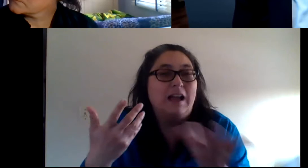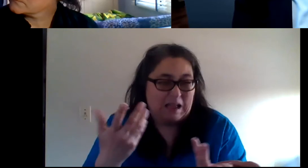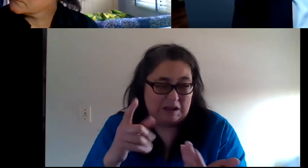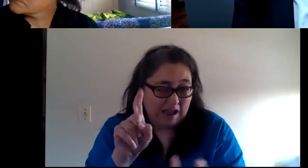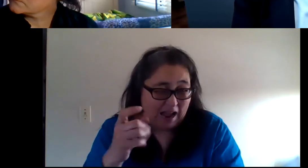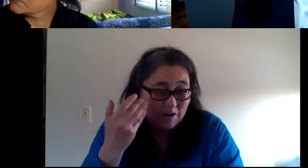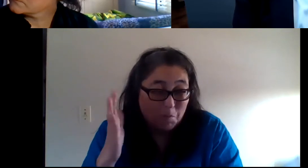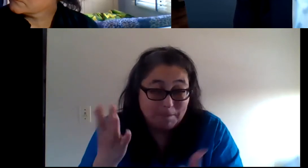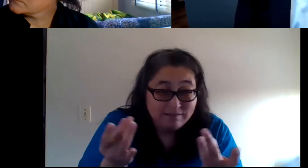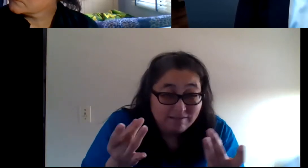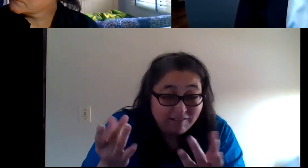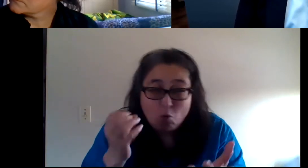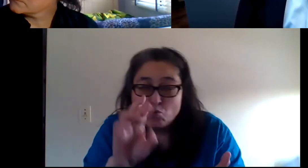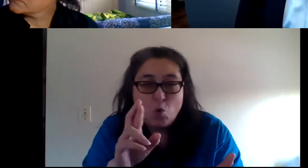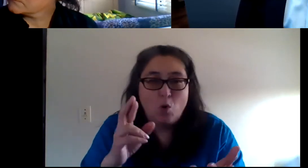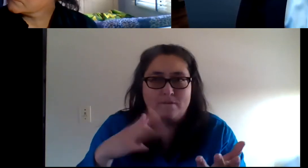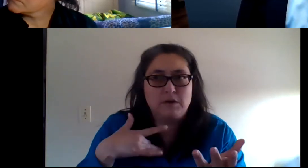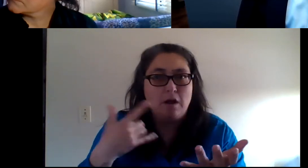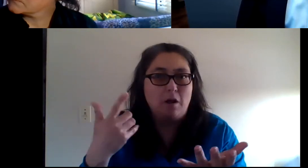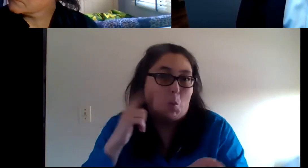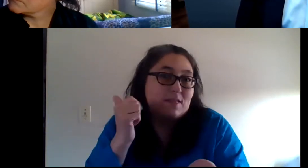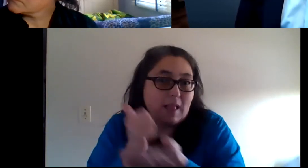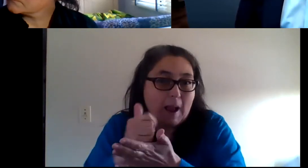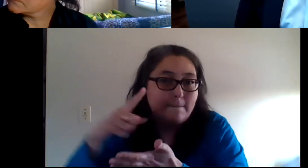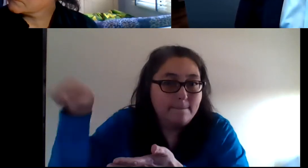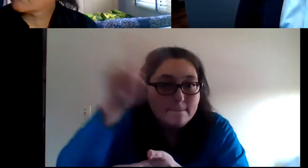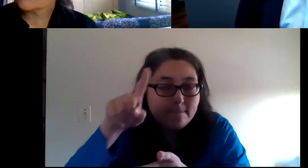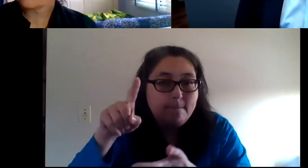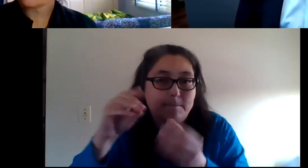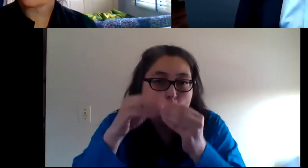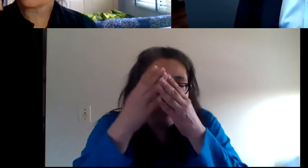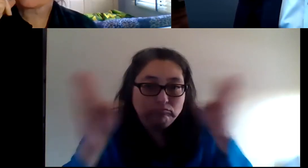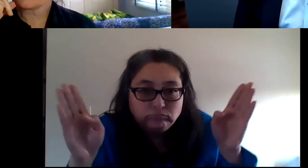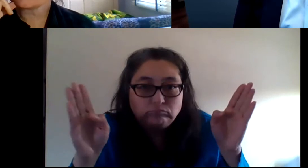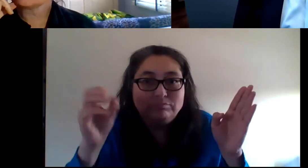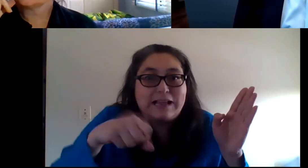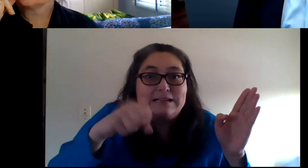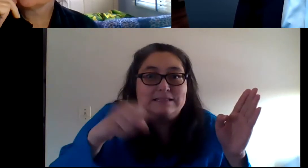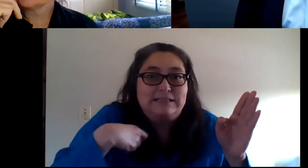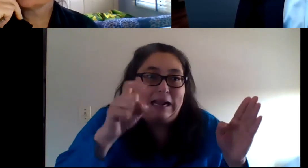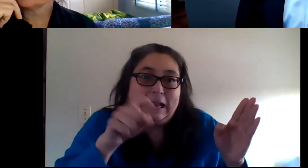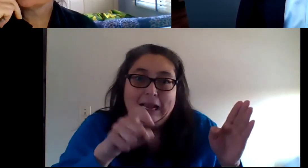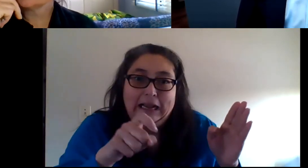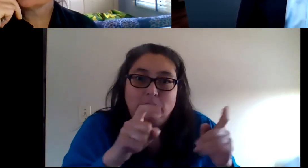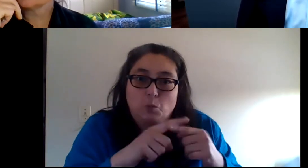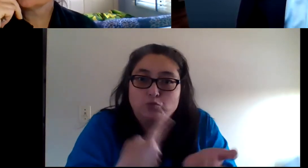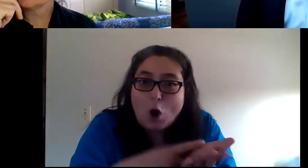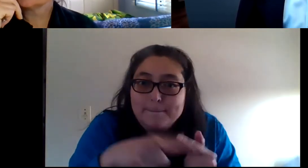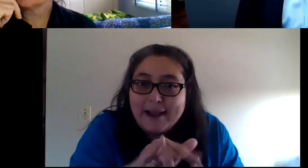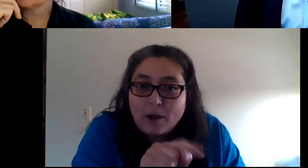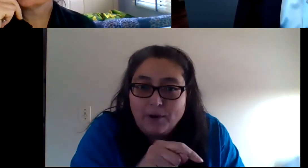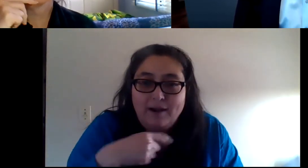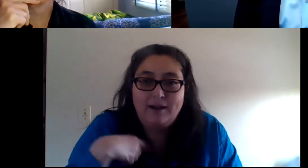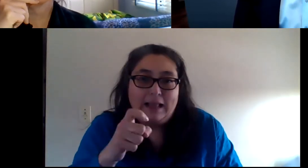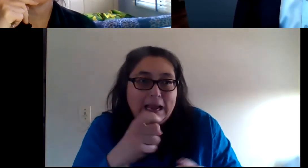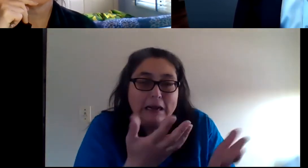did hire, and so forth? So I don't know if that's kind of a sticky, you know, situation to put them on, but, you